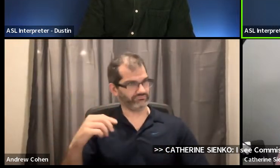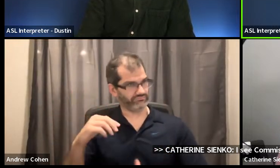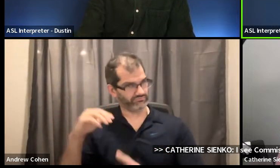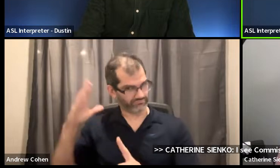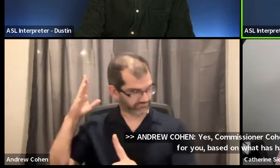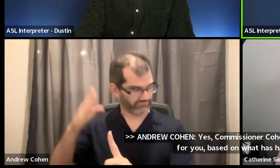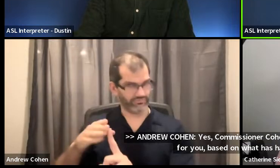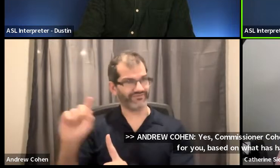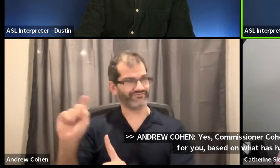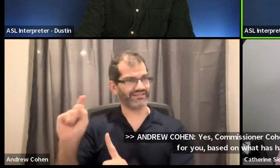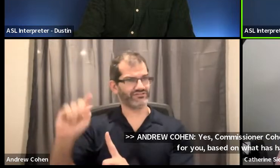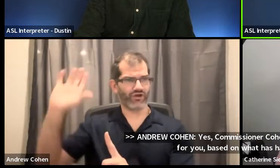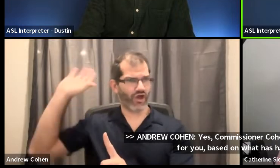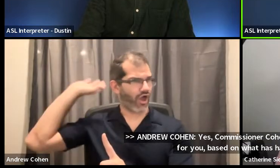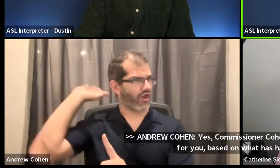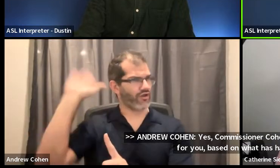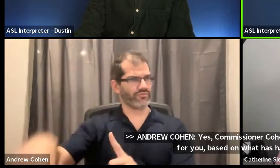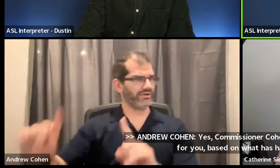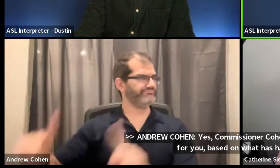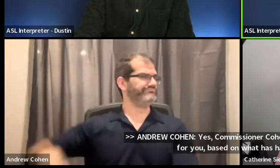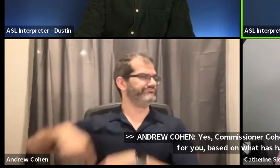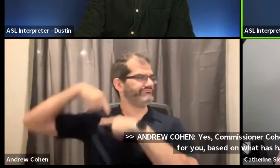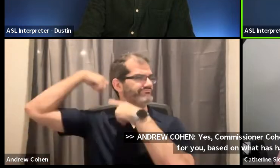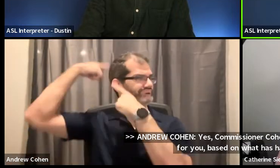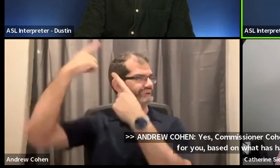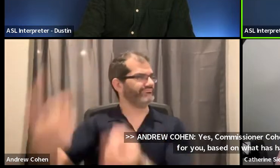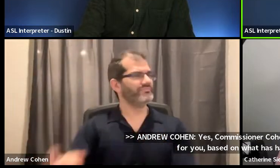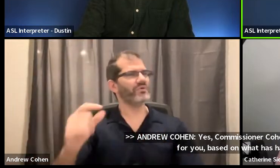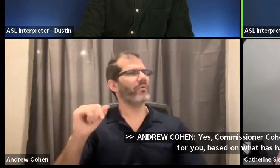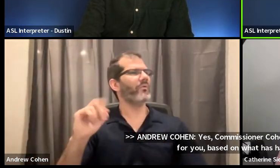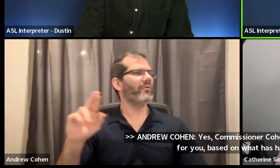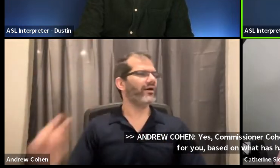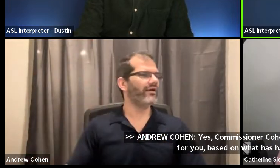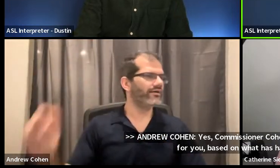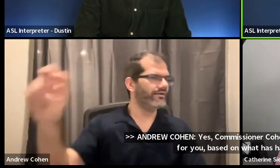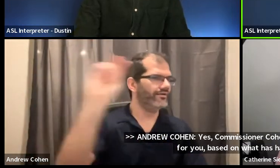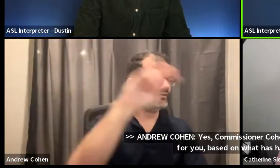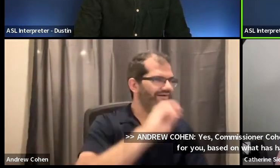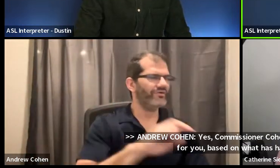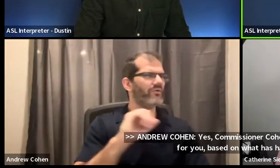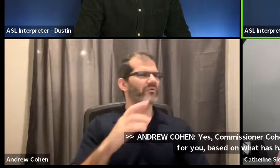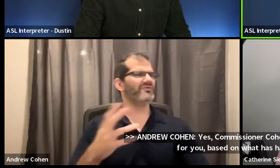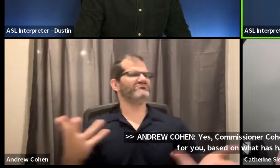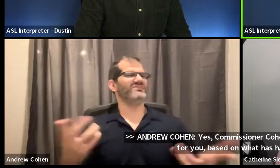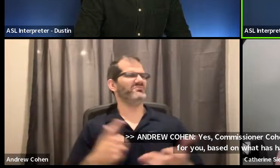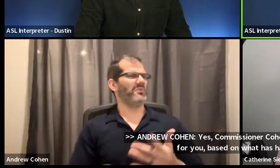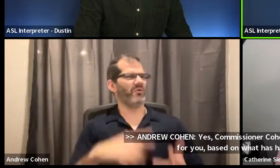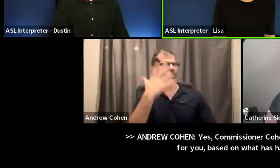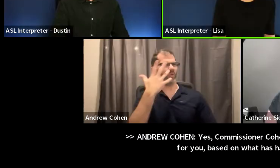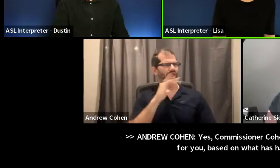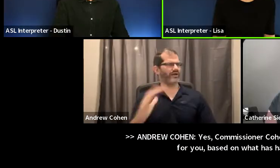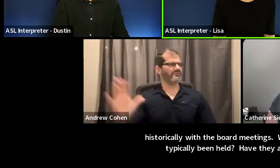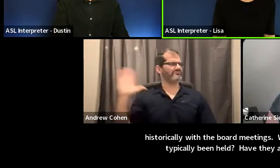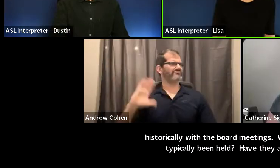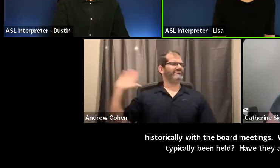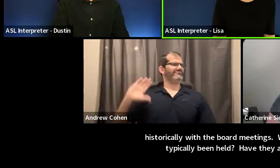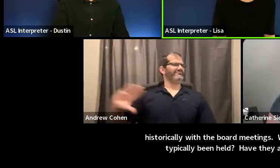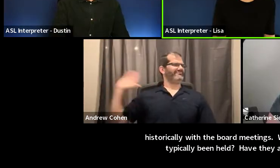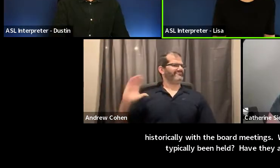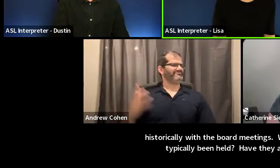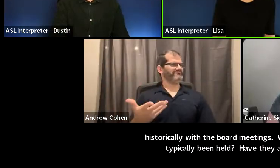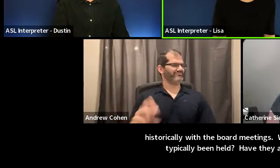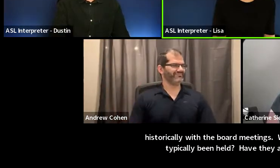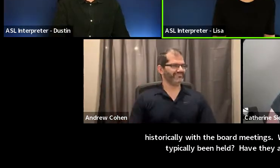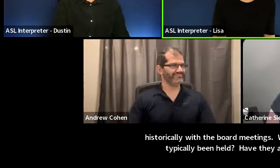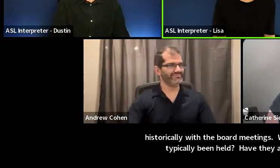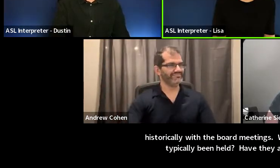the board meetings. Where have they typically been held? Have they always been in Phoenix, or have you traveled around the state for some of